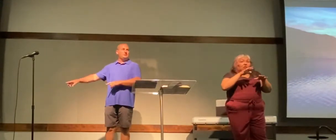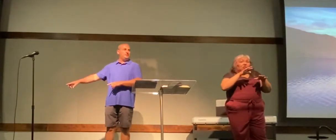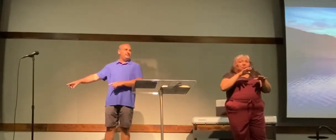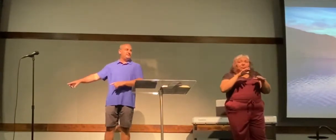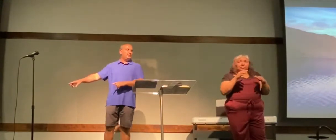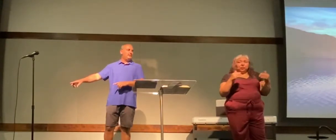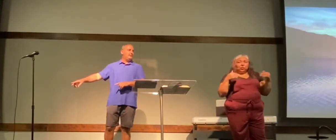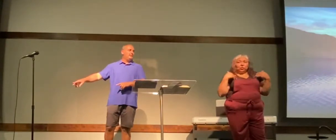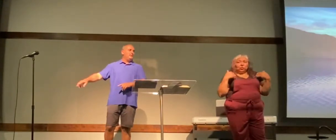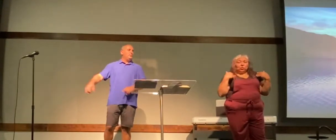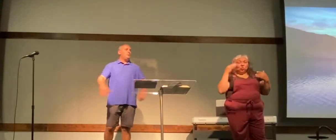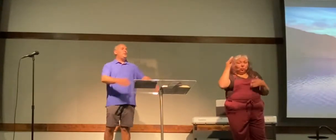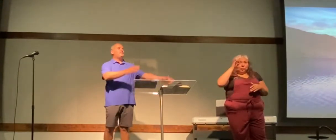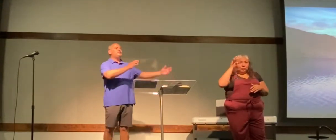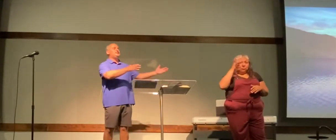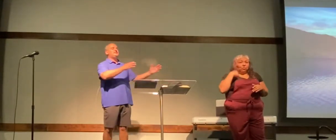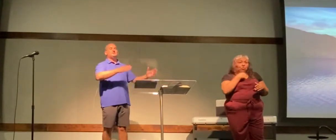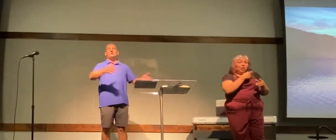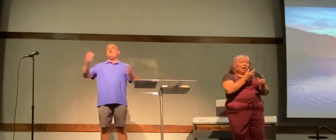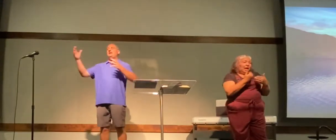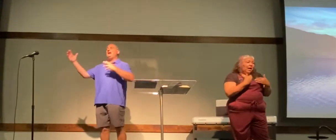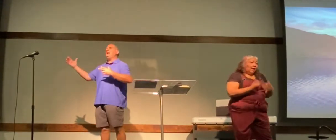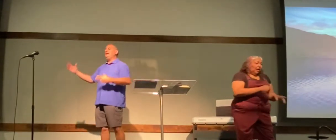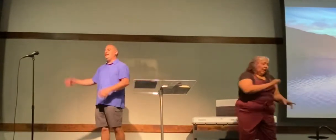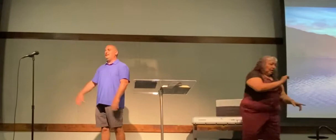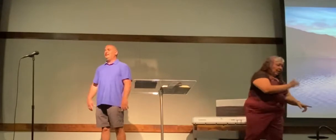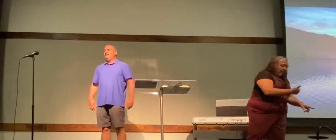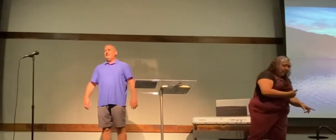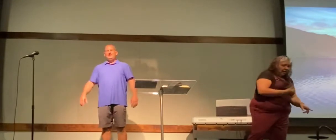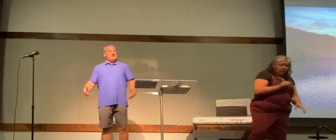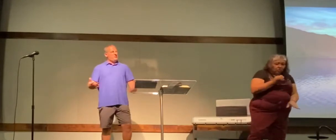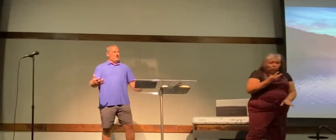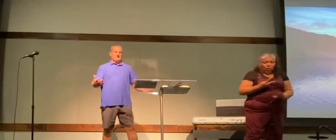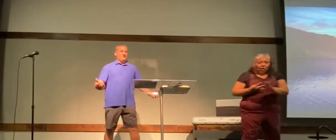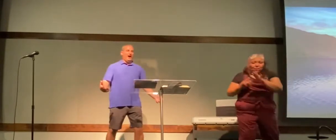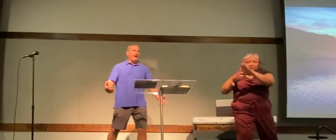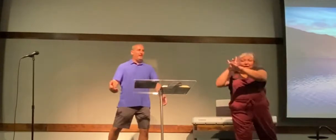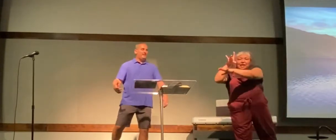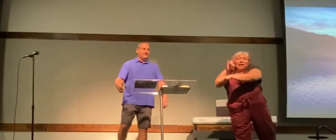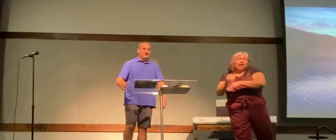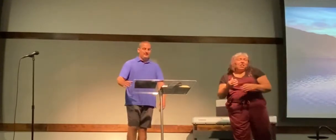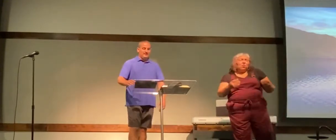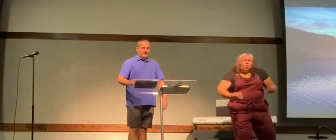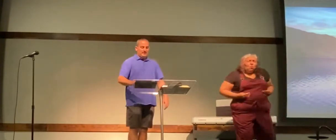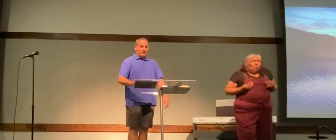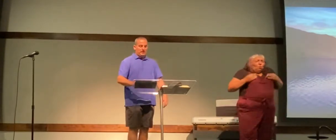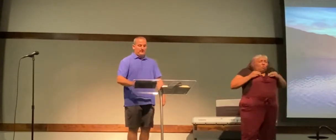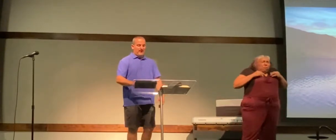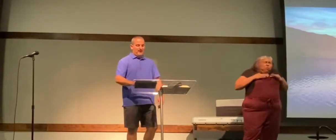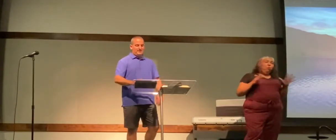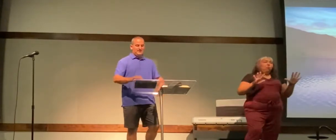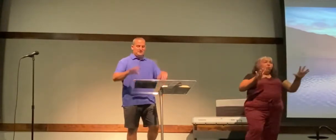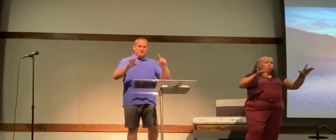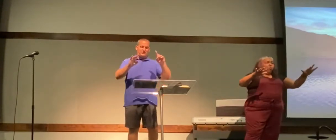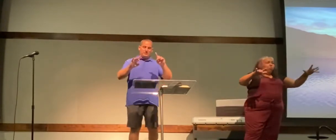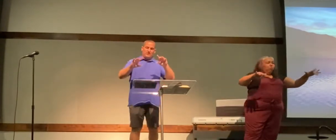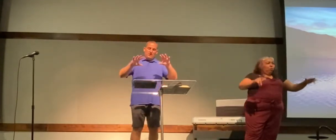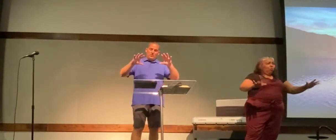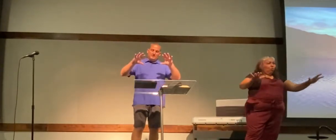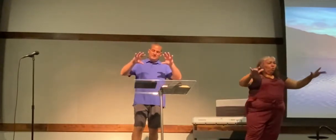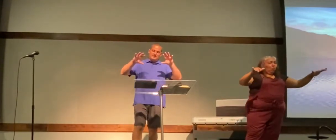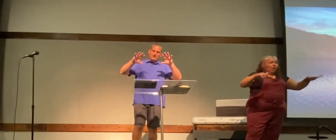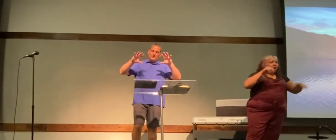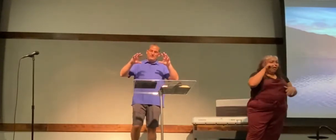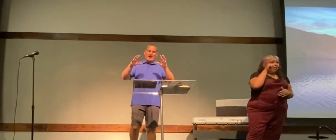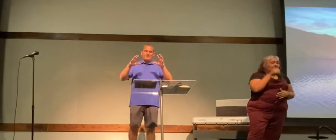our youth ministry. We went from 10 to 12 to 80, and they were on fire. They were on fire. This youth group